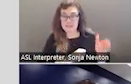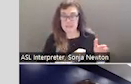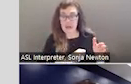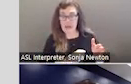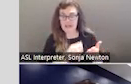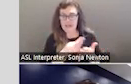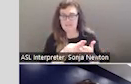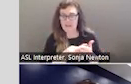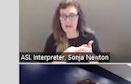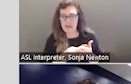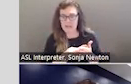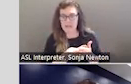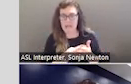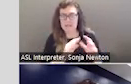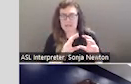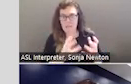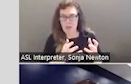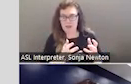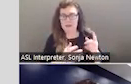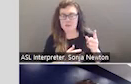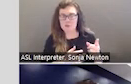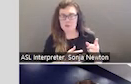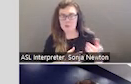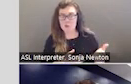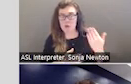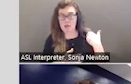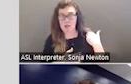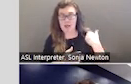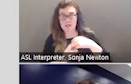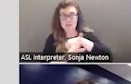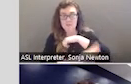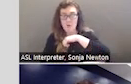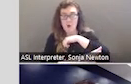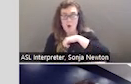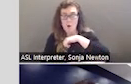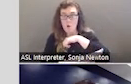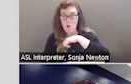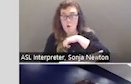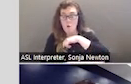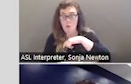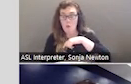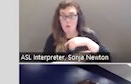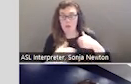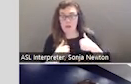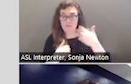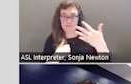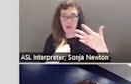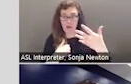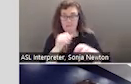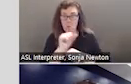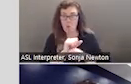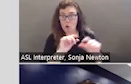were RFIs put out last fall, the different work groups, the 5 different work groups, had their